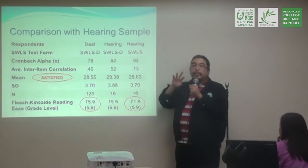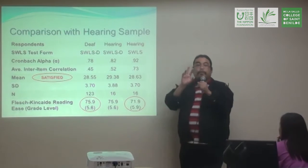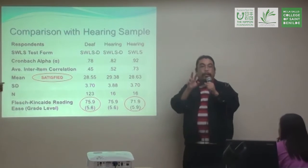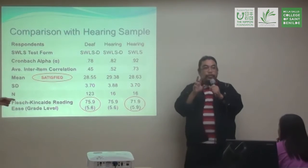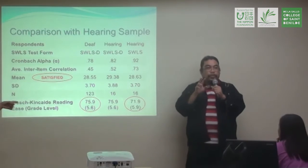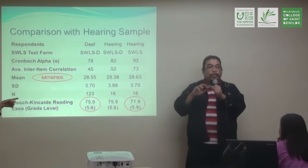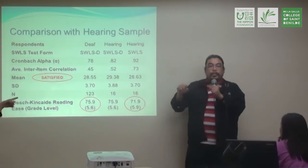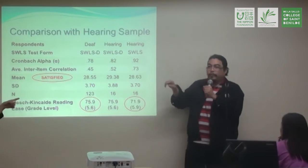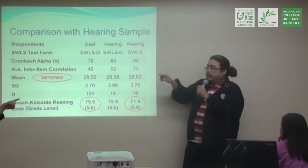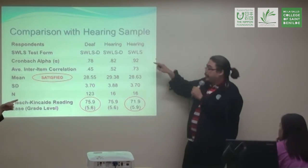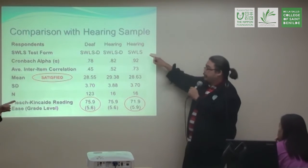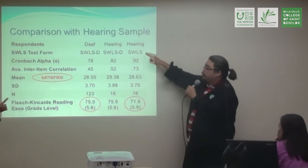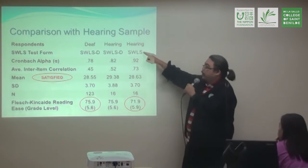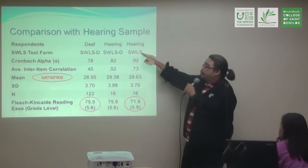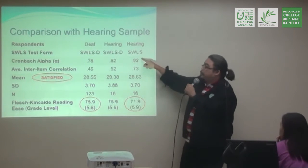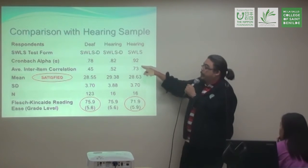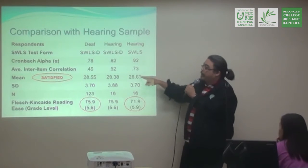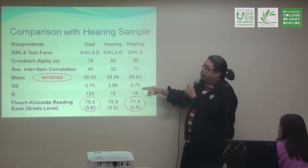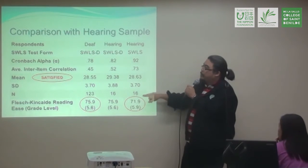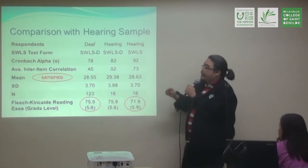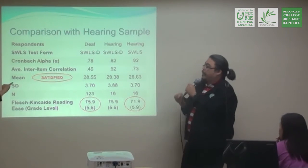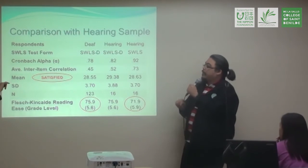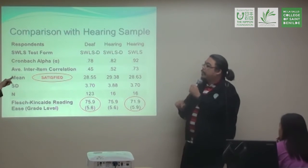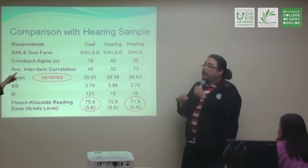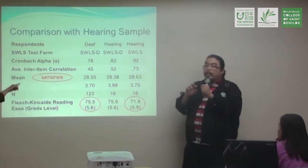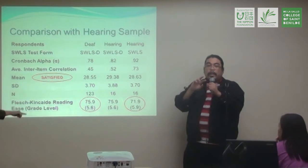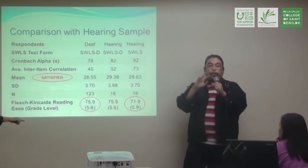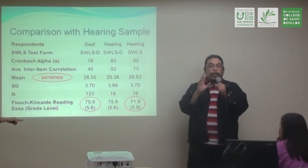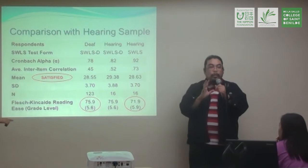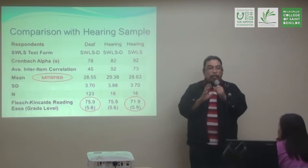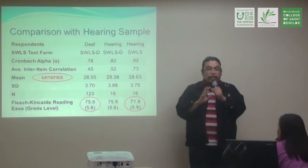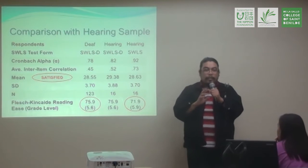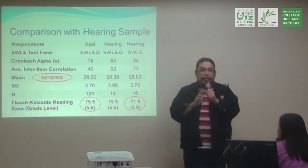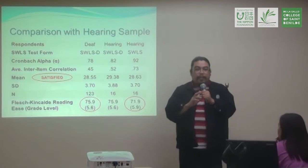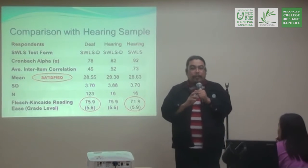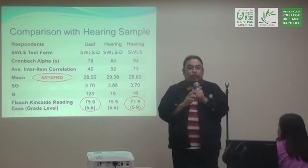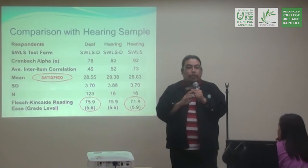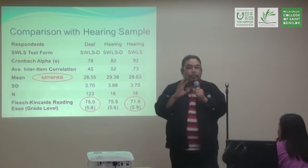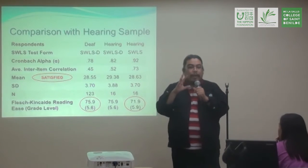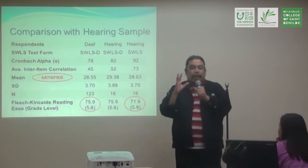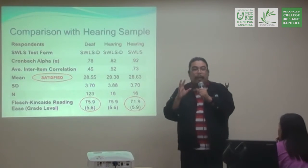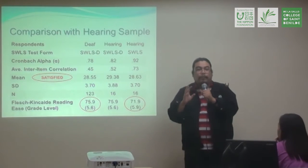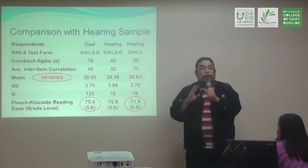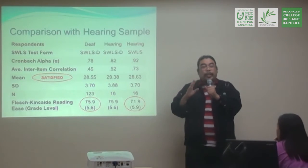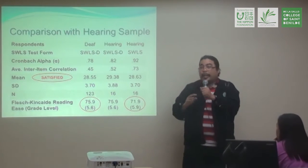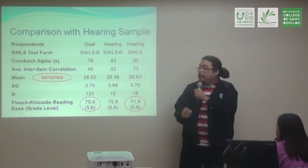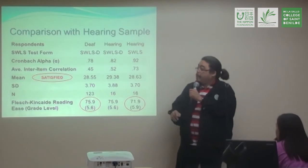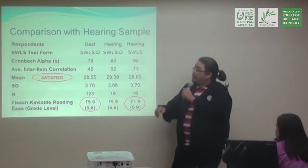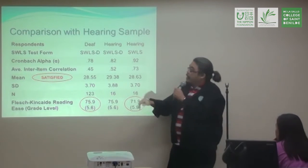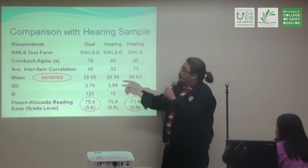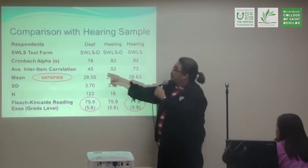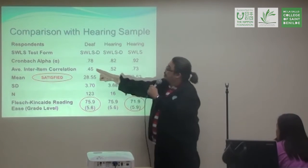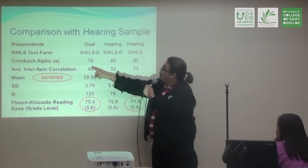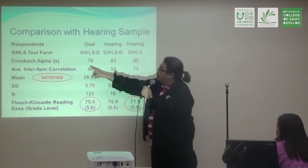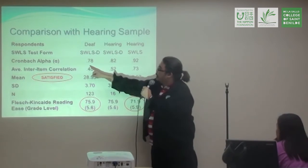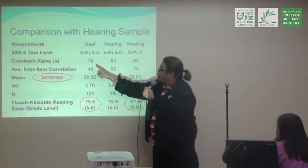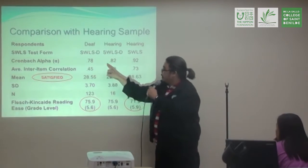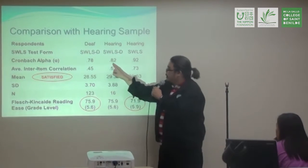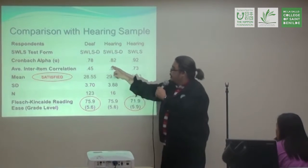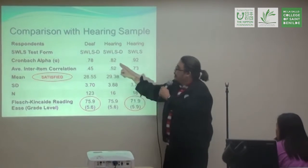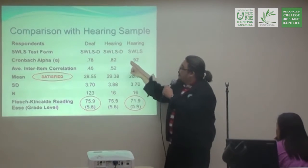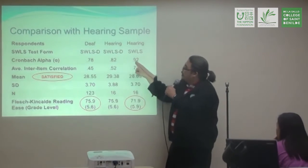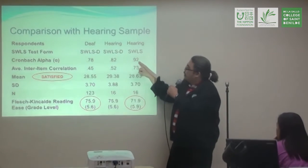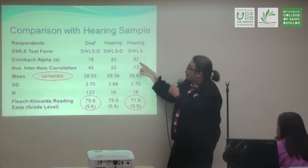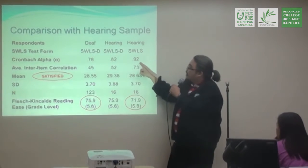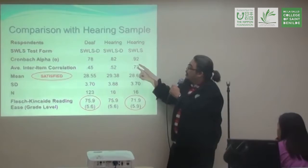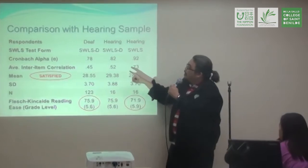the original version of the satisfaction with LifeScale. If you look at the contact or liability, you would